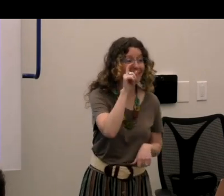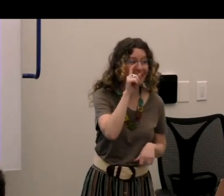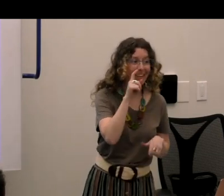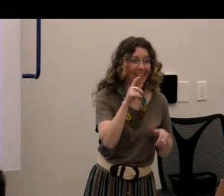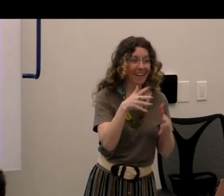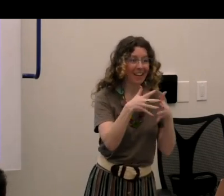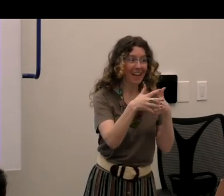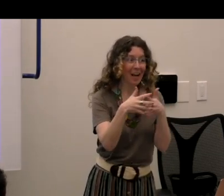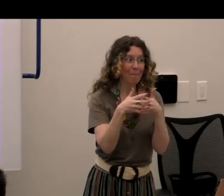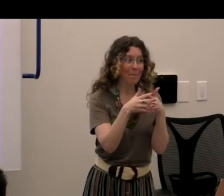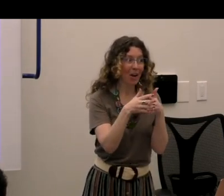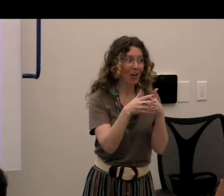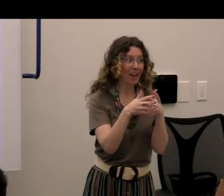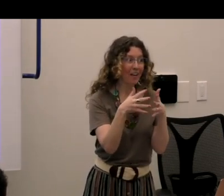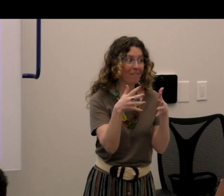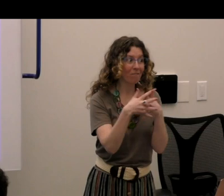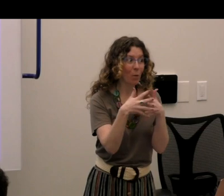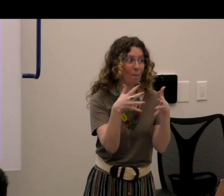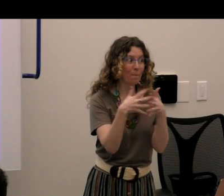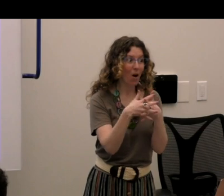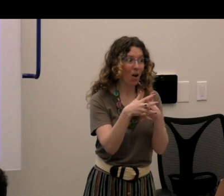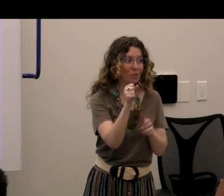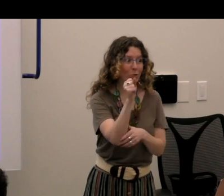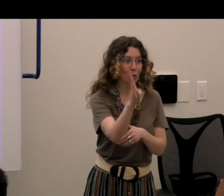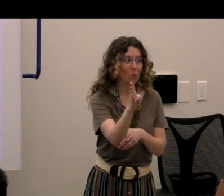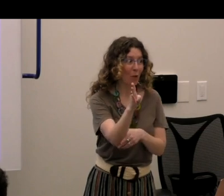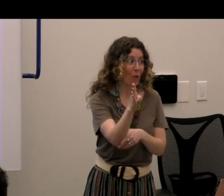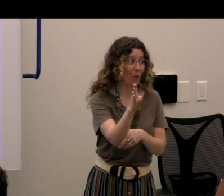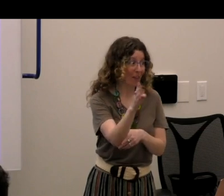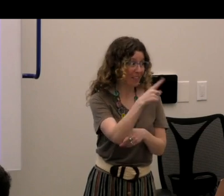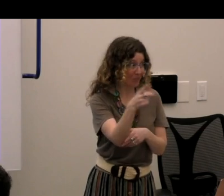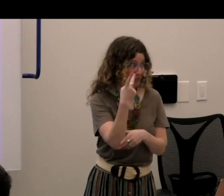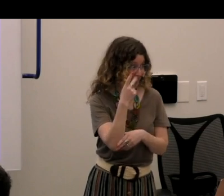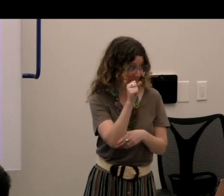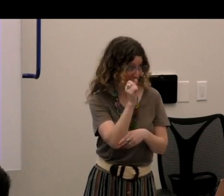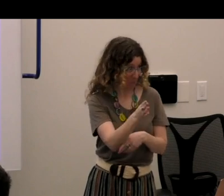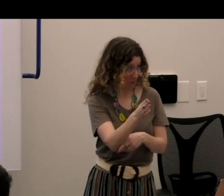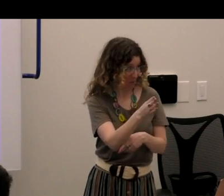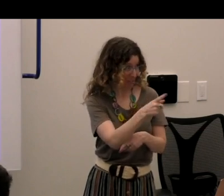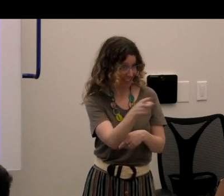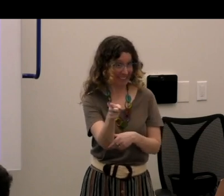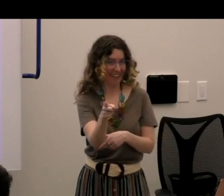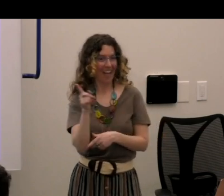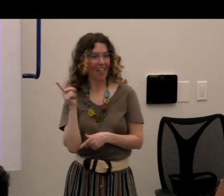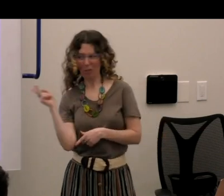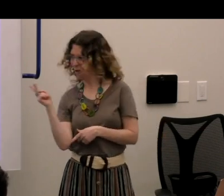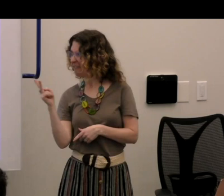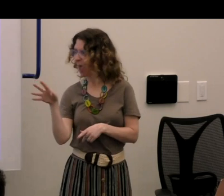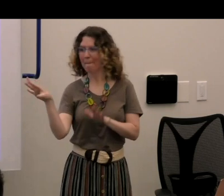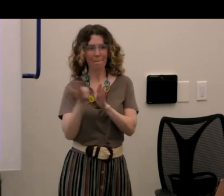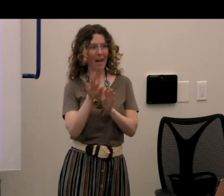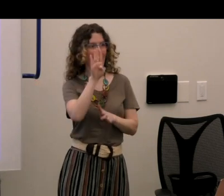performed, can anyone know, can anyone guess? In the Super Bowl, you guys watched the Super Bowl this year?